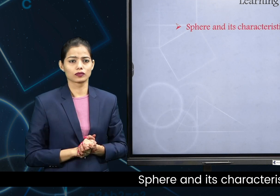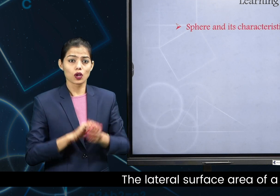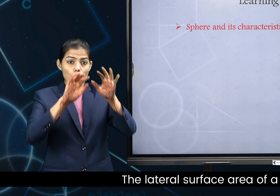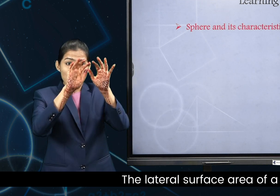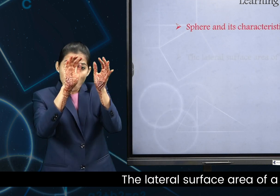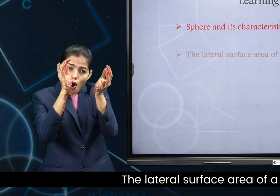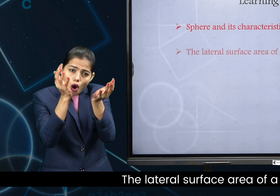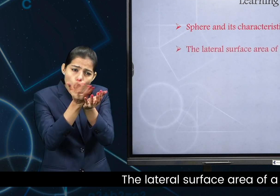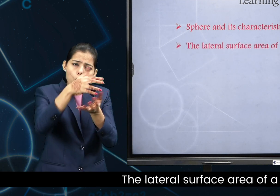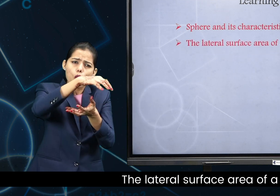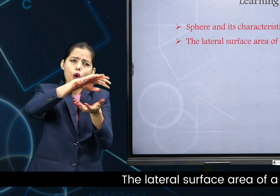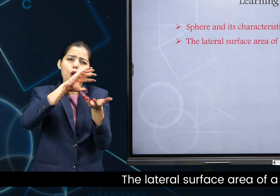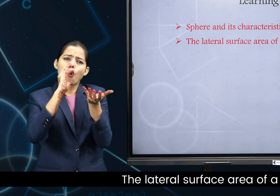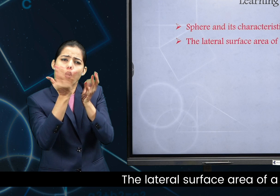the lateral surface area of a sphere,